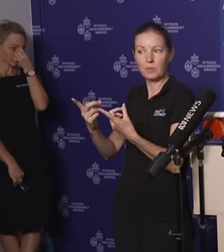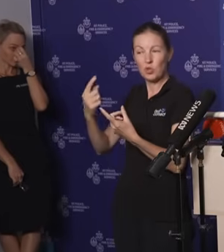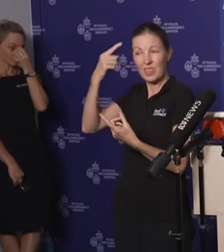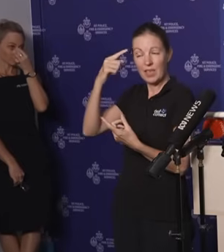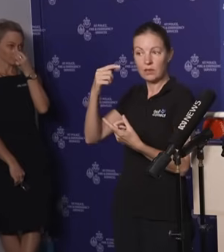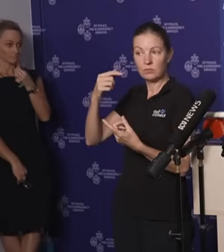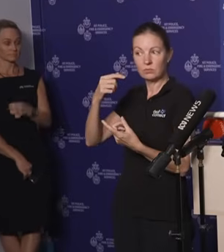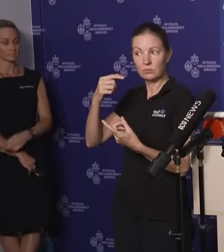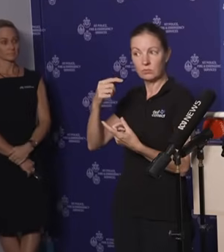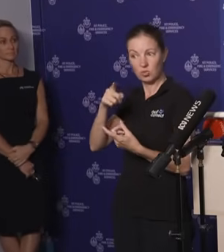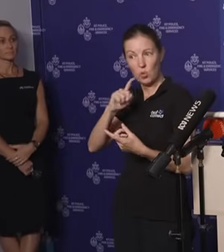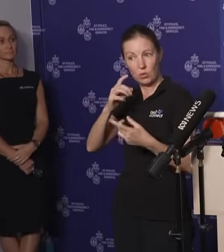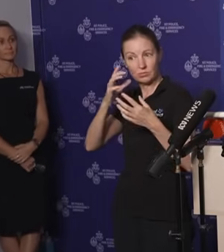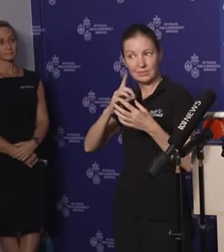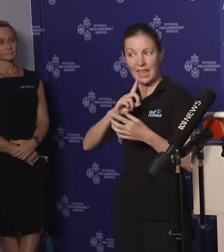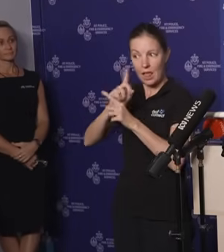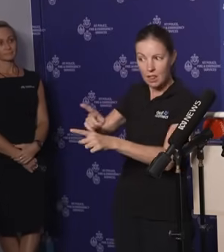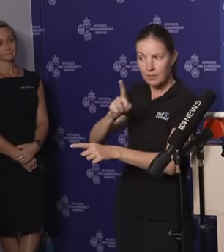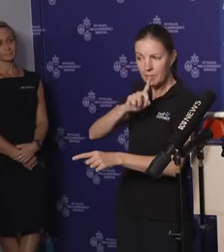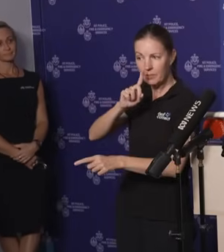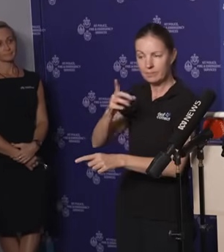We will not direct businesses to shut.